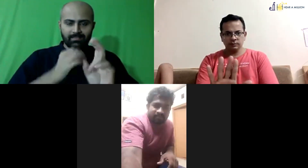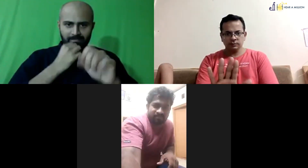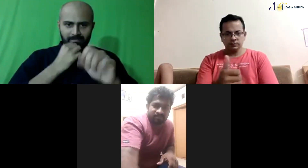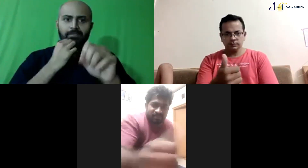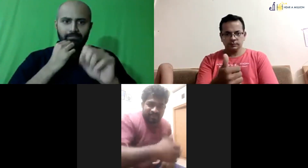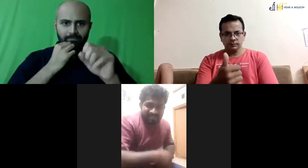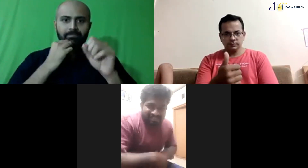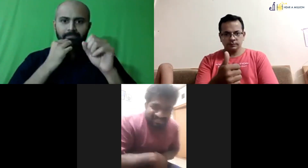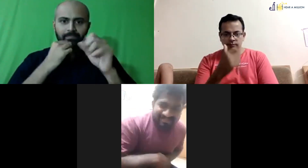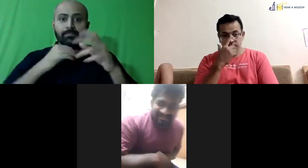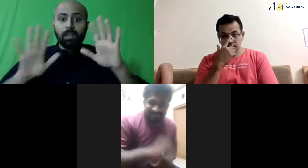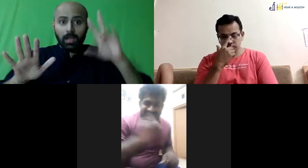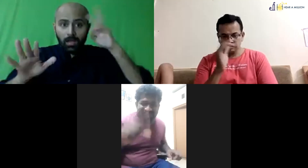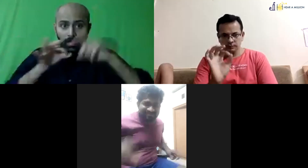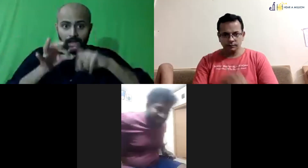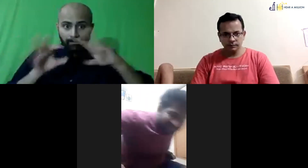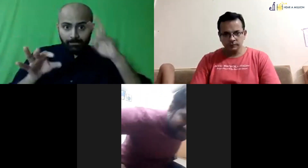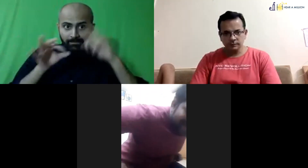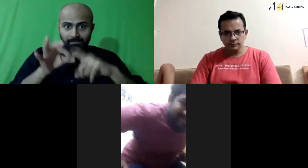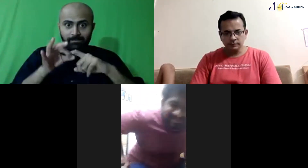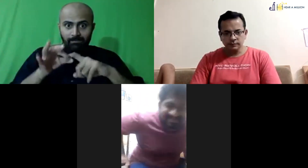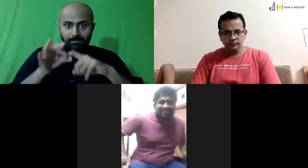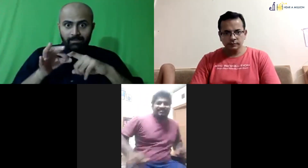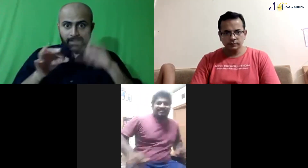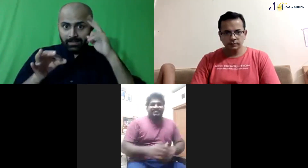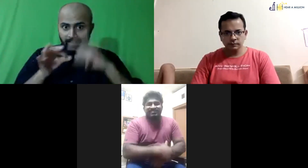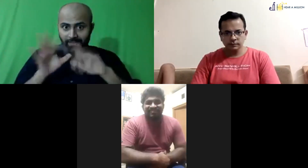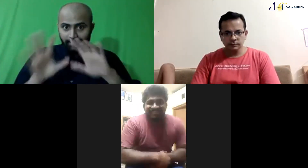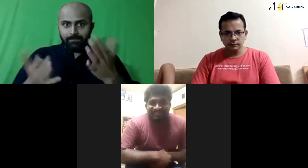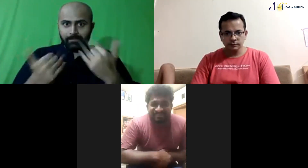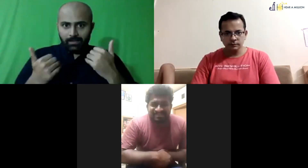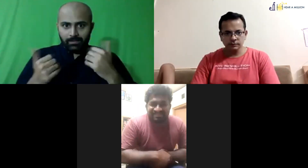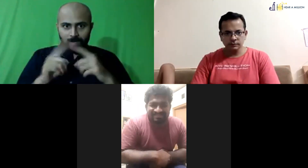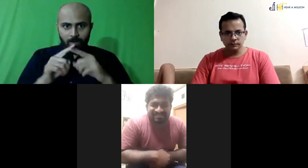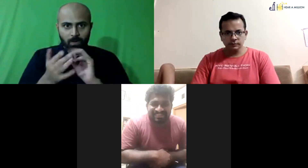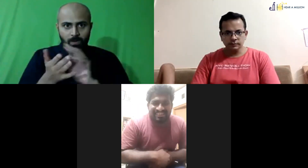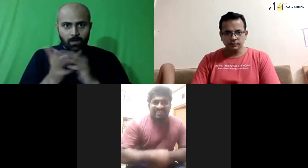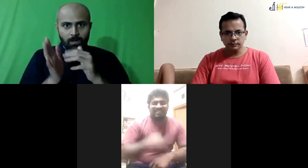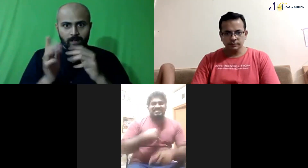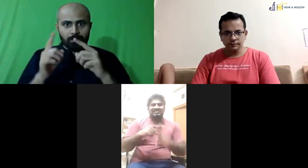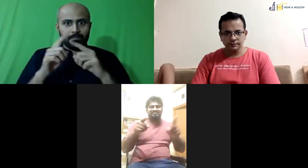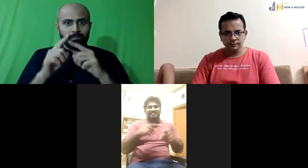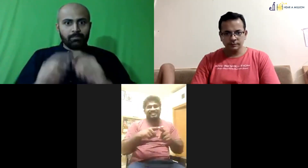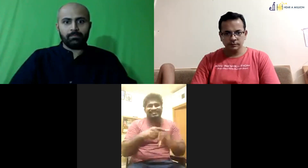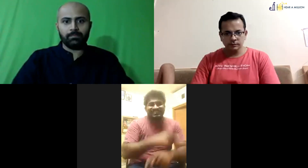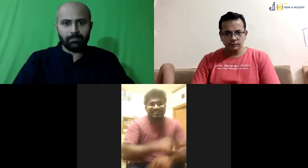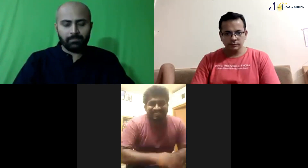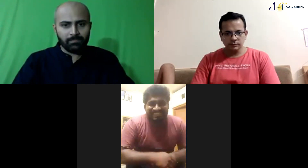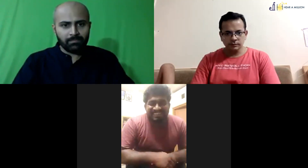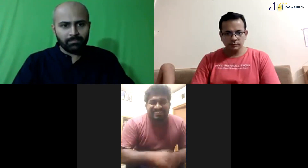a light. You cannot see properly. Okay, Thomas, please ask your questions. Ask your